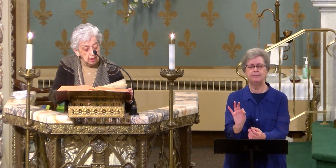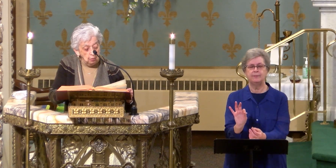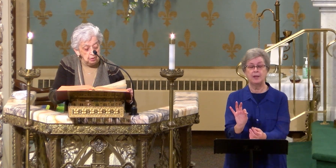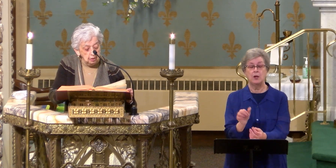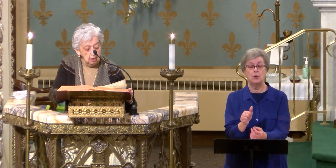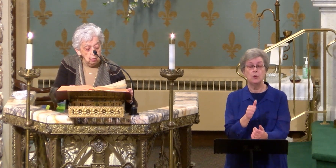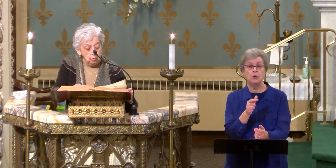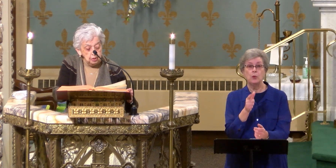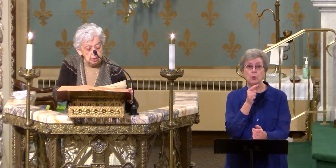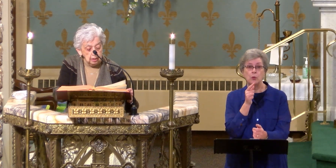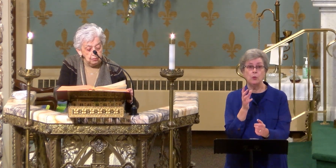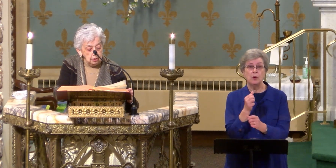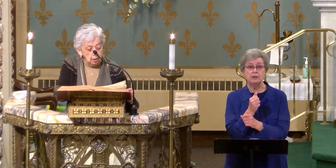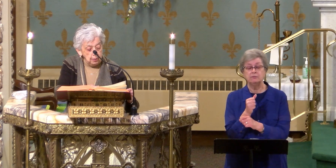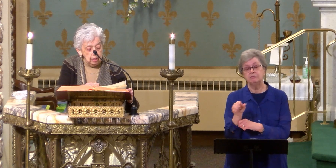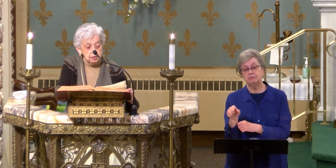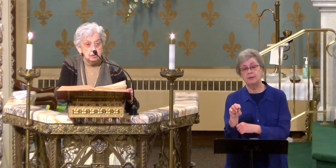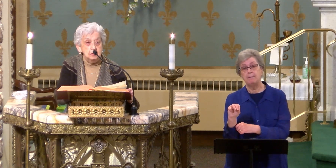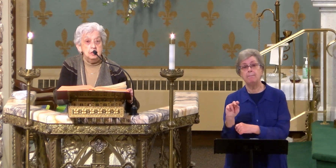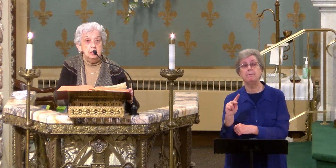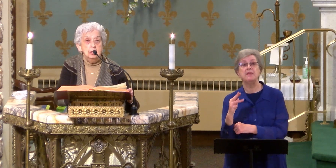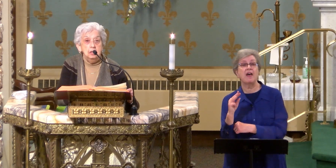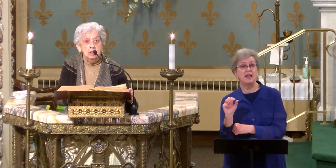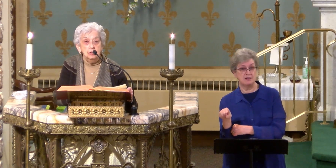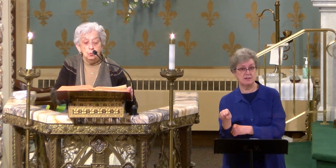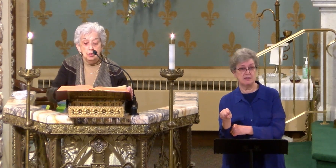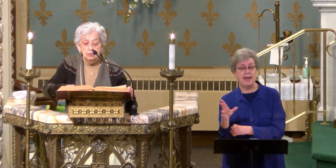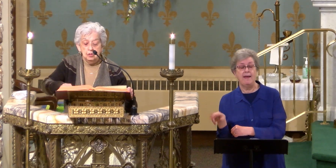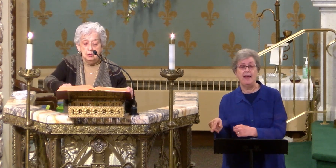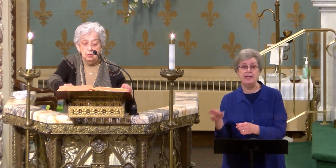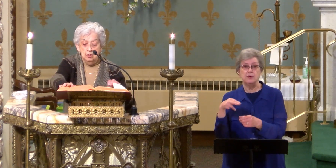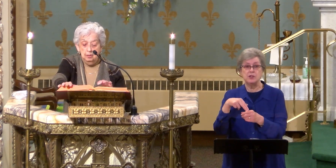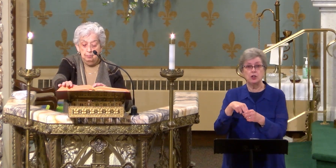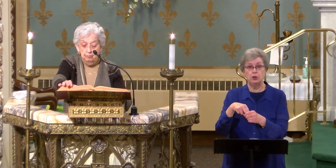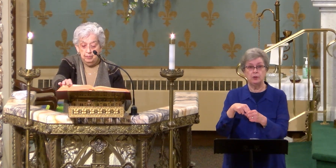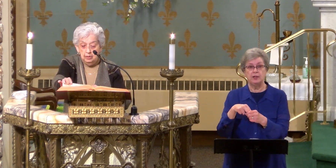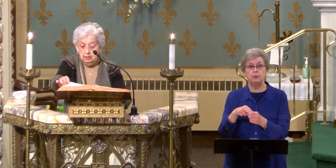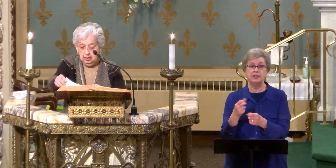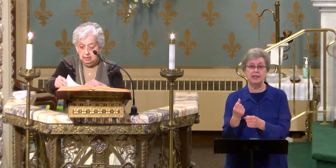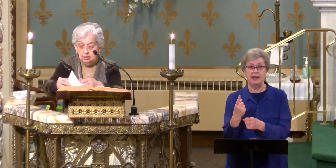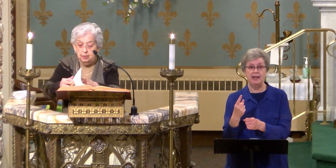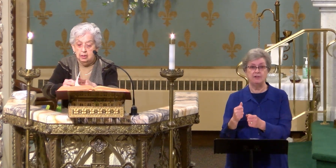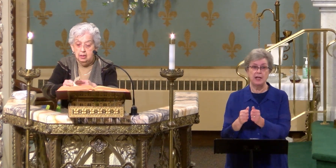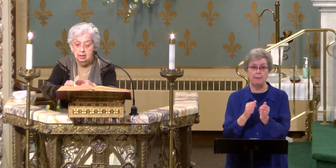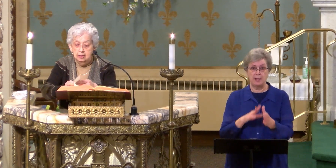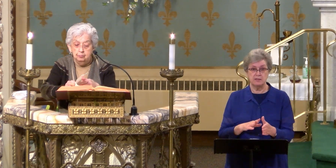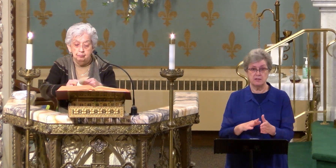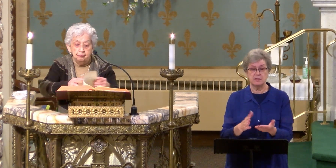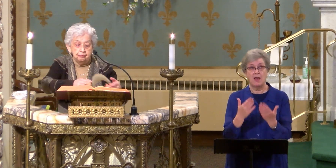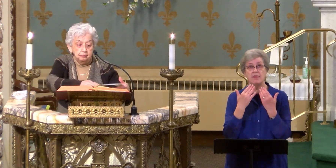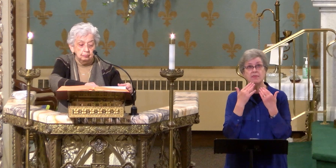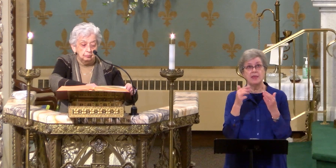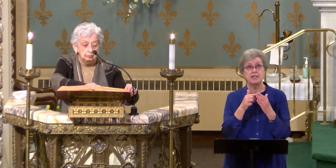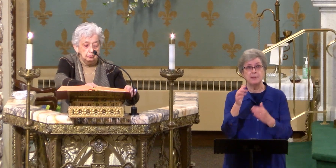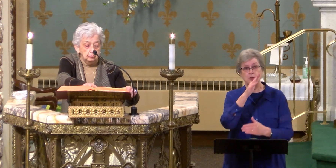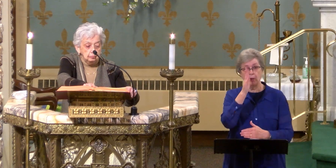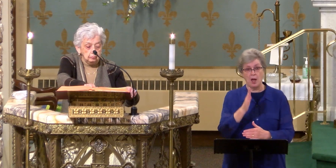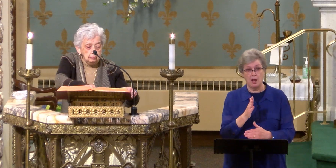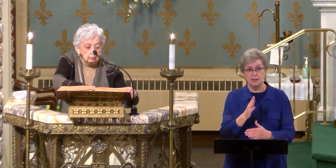and he was counted with the 11 apostles. The word of the Lord. Thanks be to God.